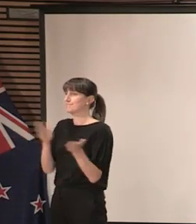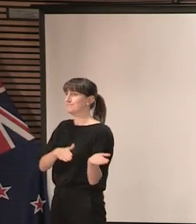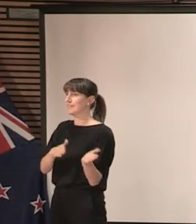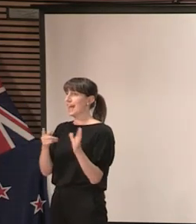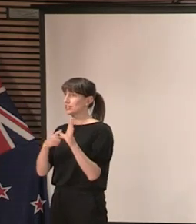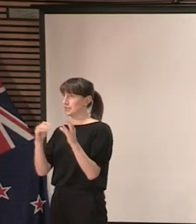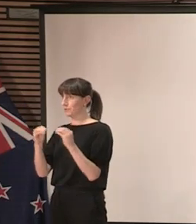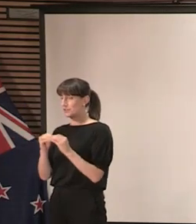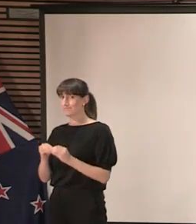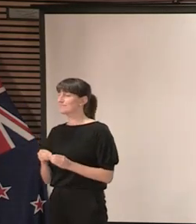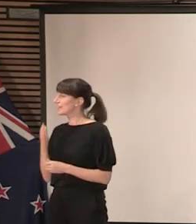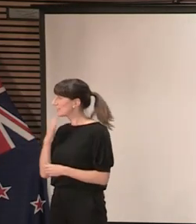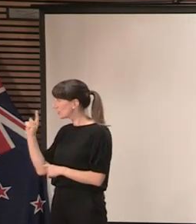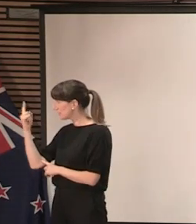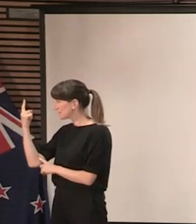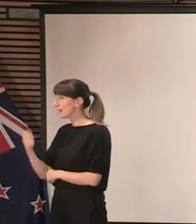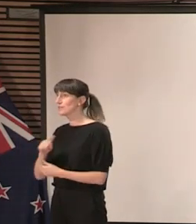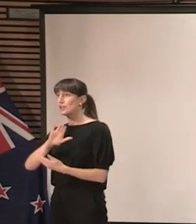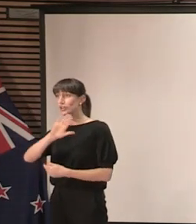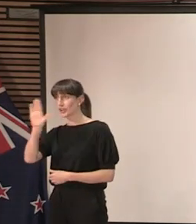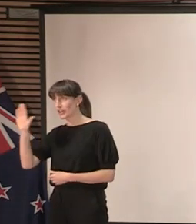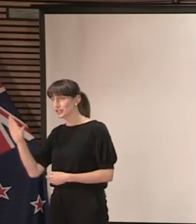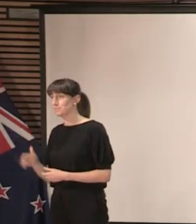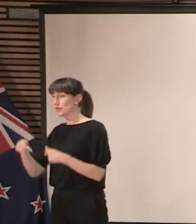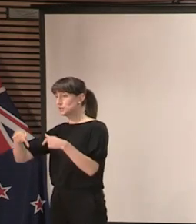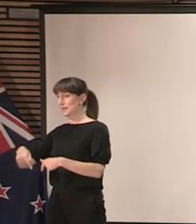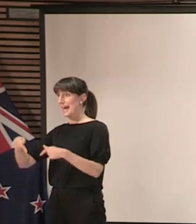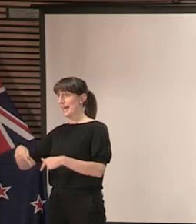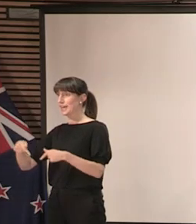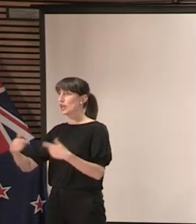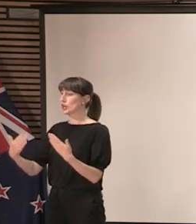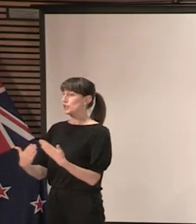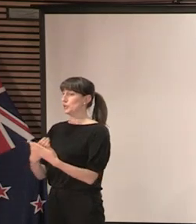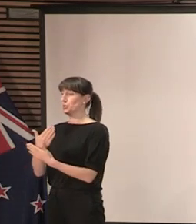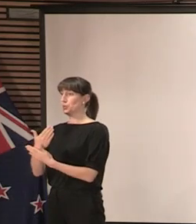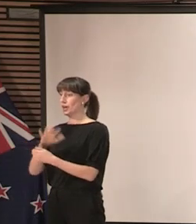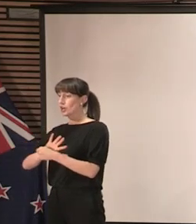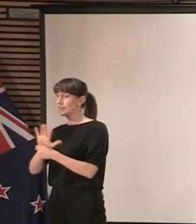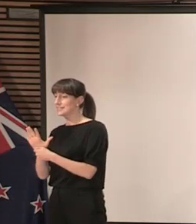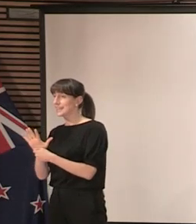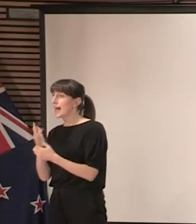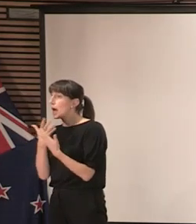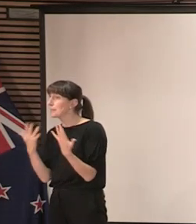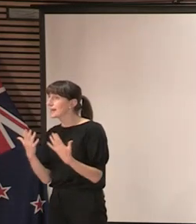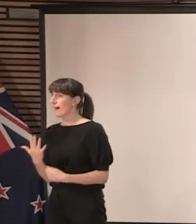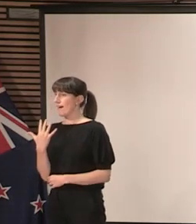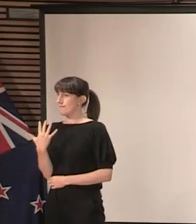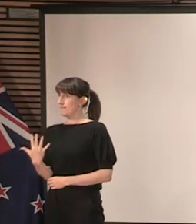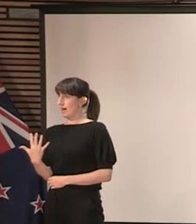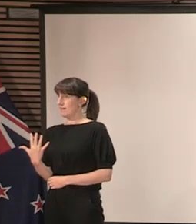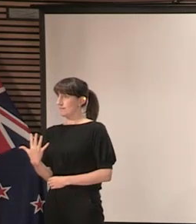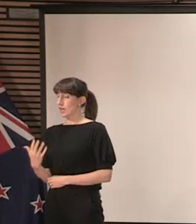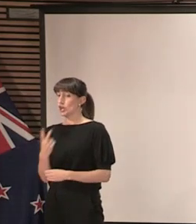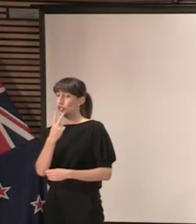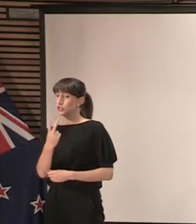ora koutou katoa. So today New Zealand's total number of new COVID-19 cases is 5, made up of 2